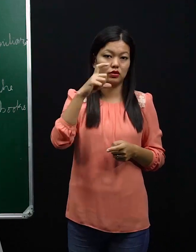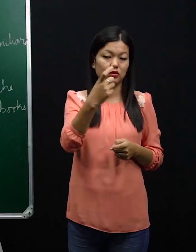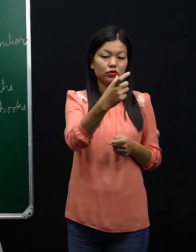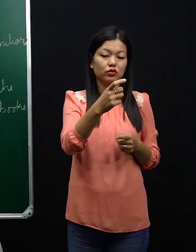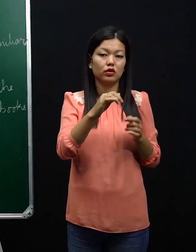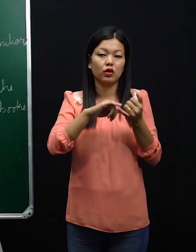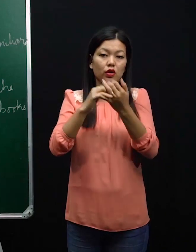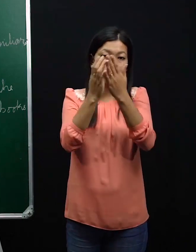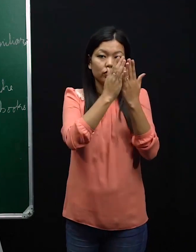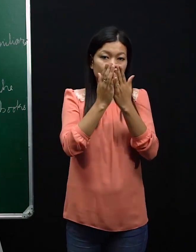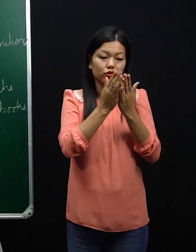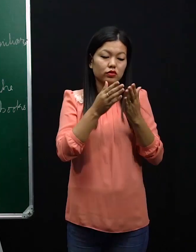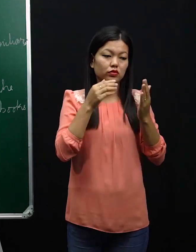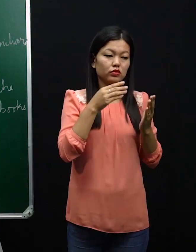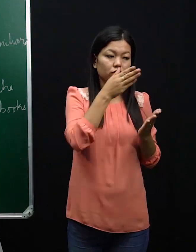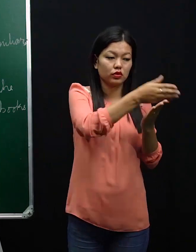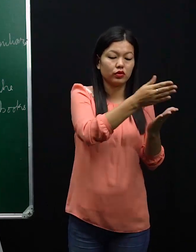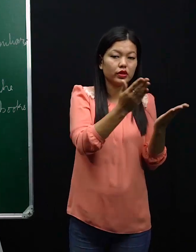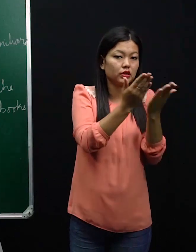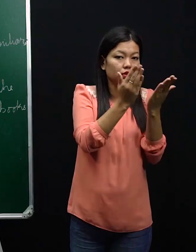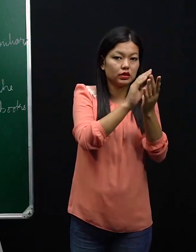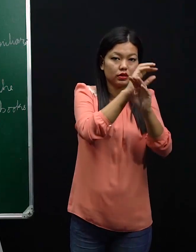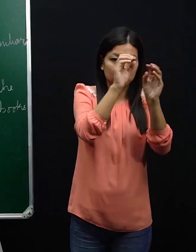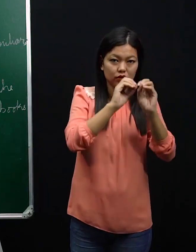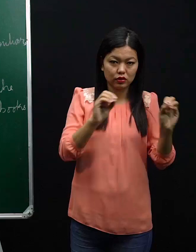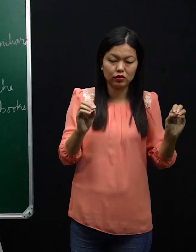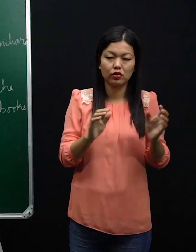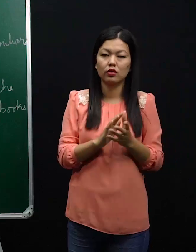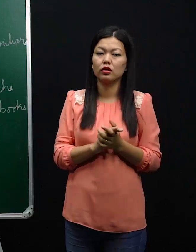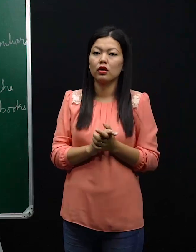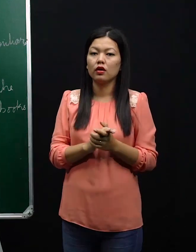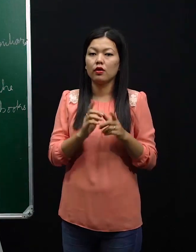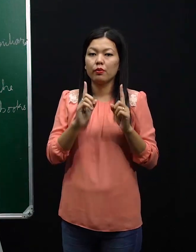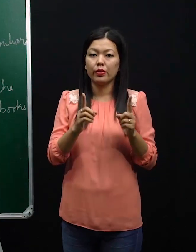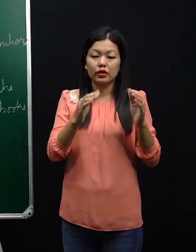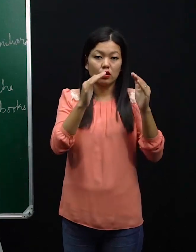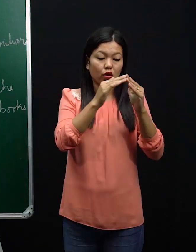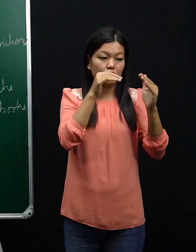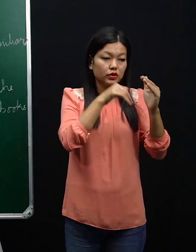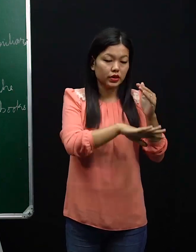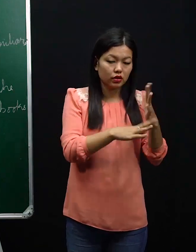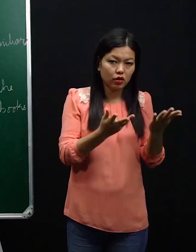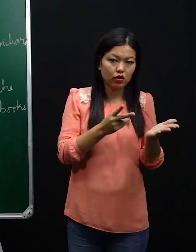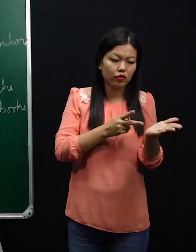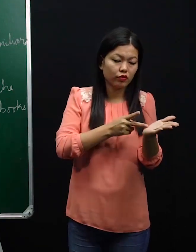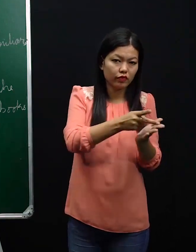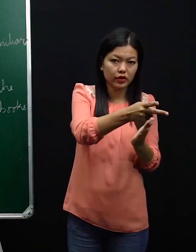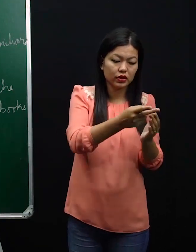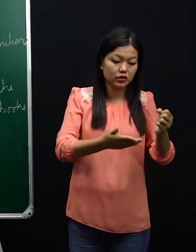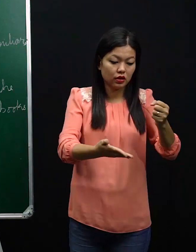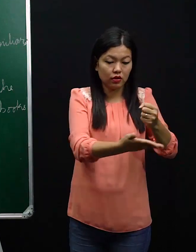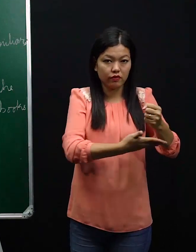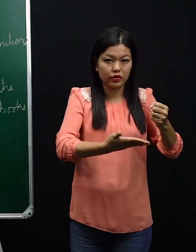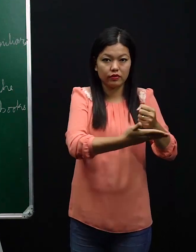did every day, every evening was, after his customary work, that means the work that he does usually. Look at the word